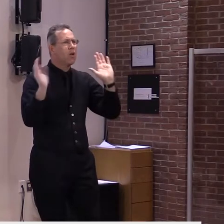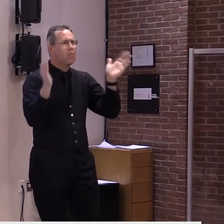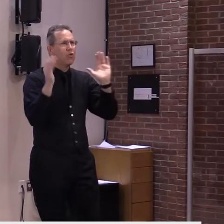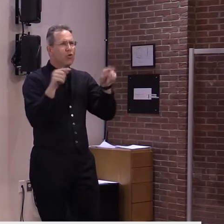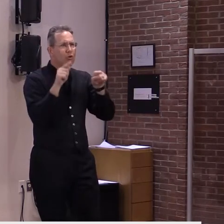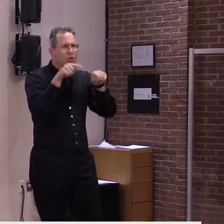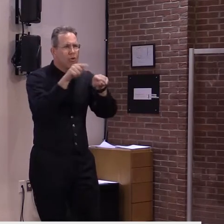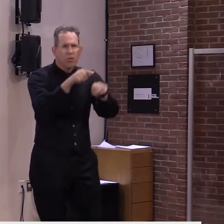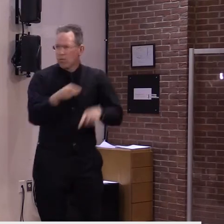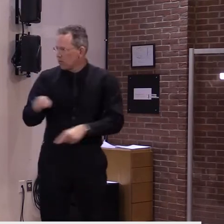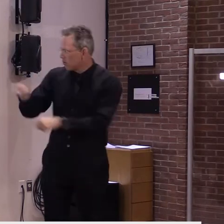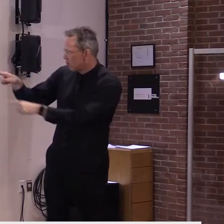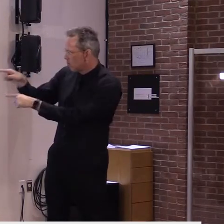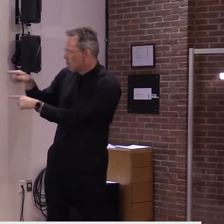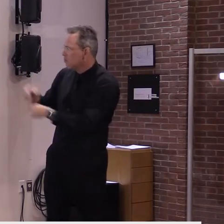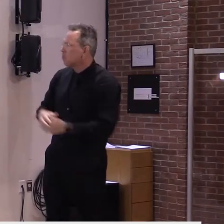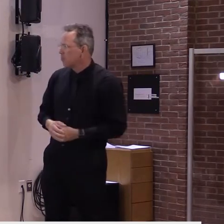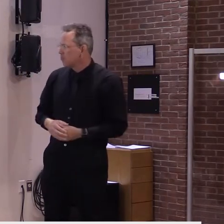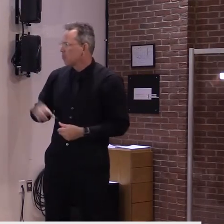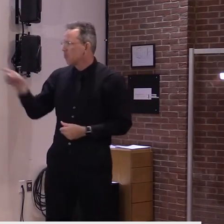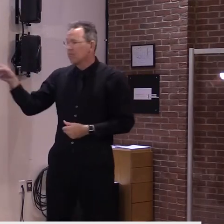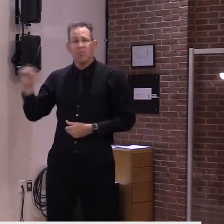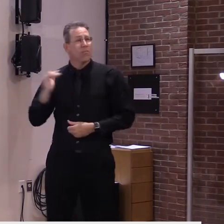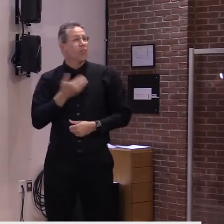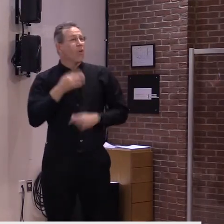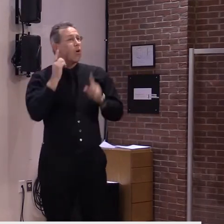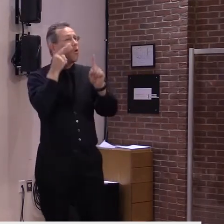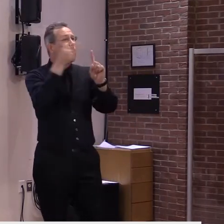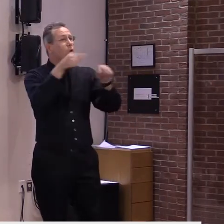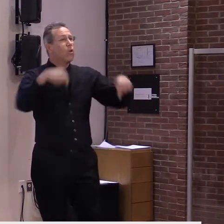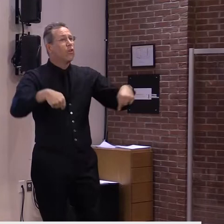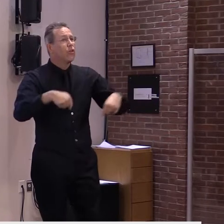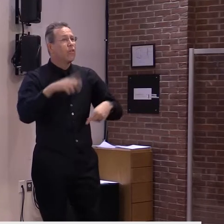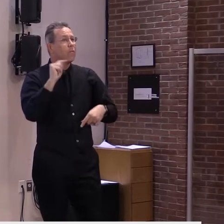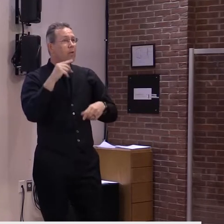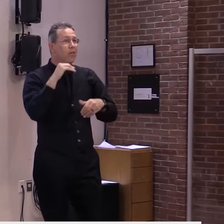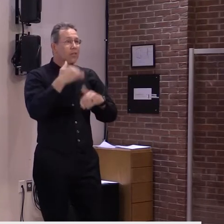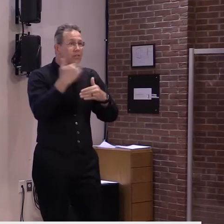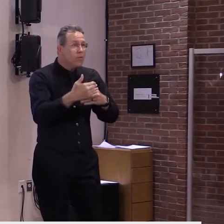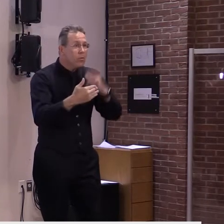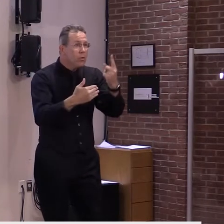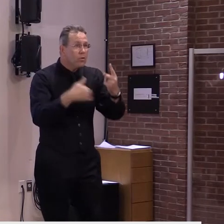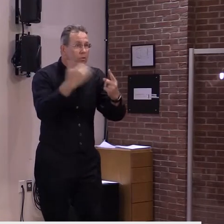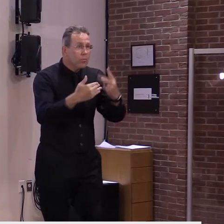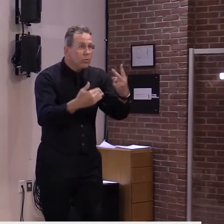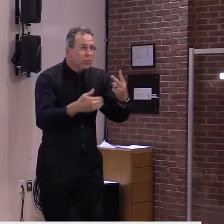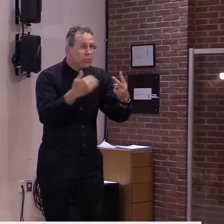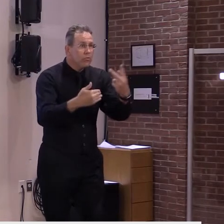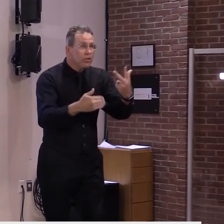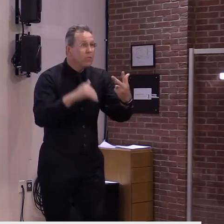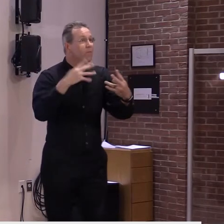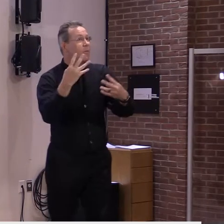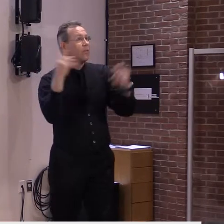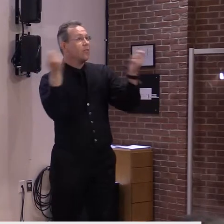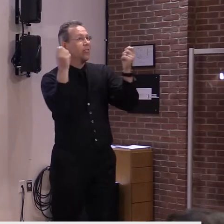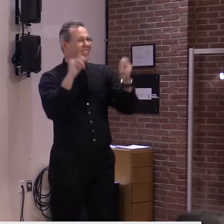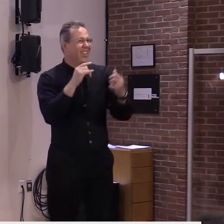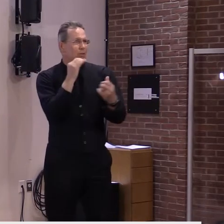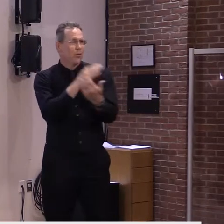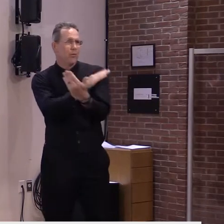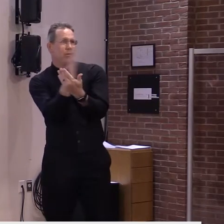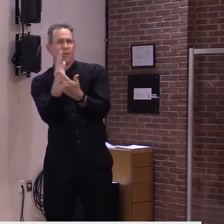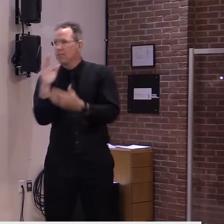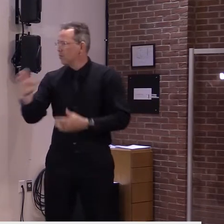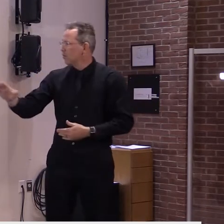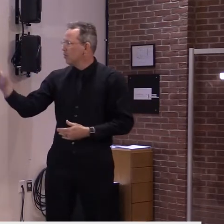daily basis. And as Secretary Smith just mentioned, under our Vermont Forward plan, you can see our vaccination rate continues to surpass the